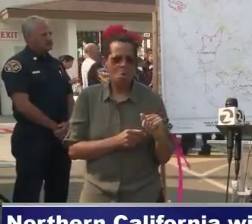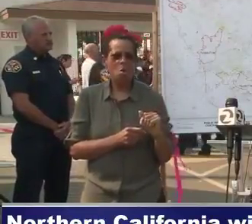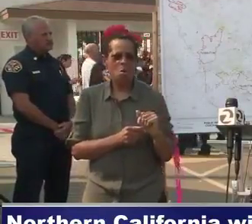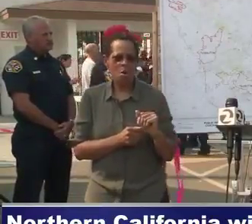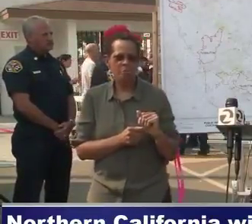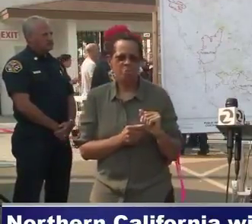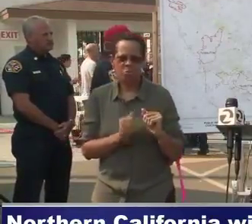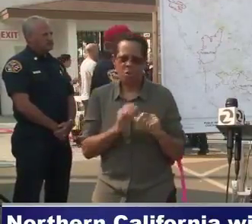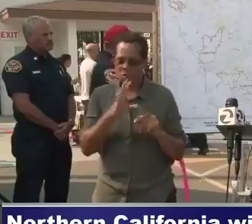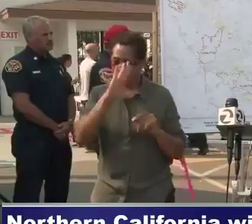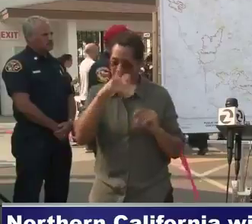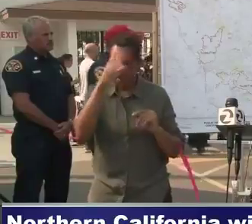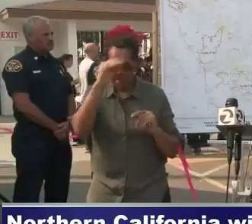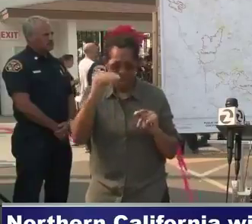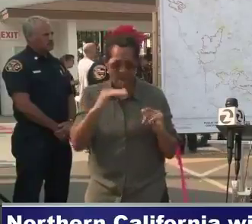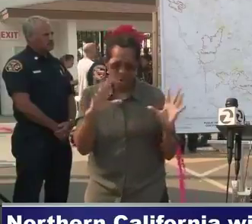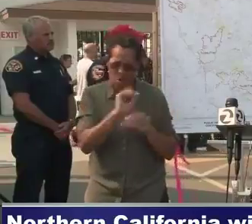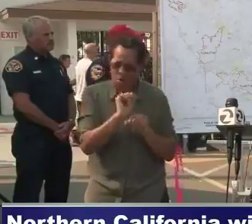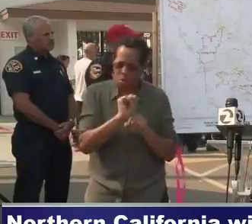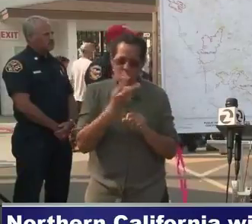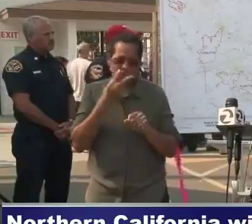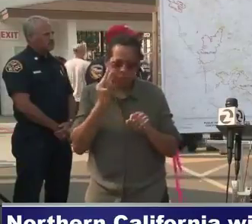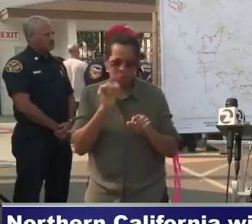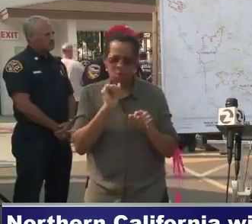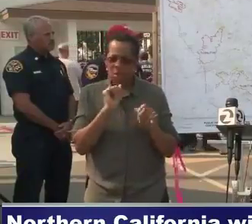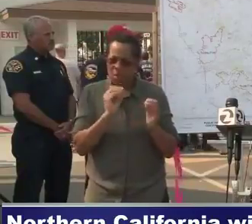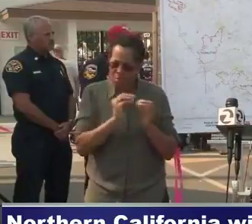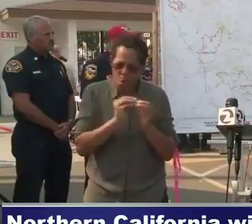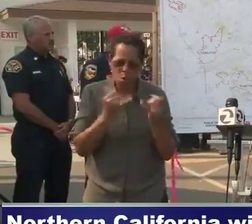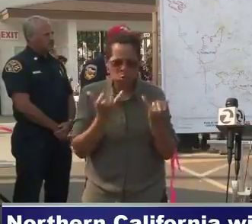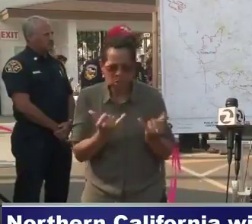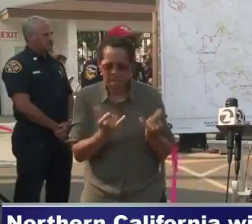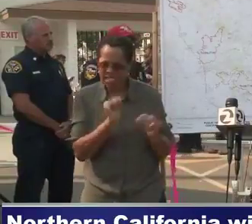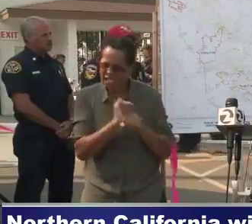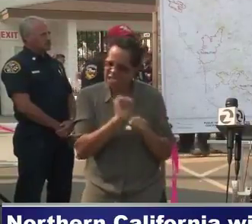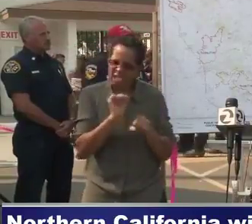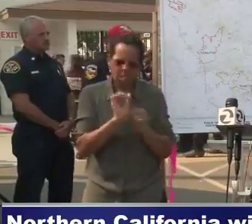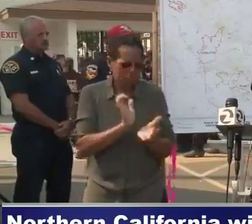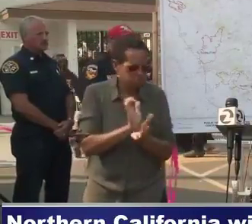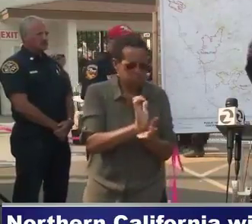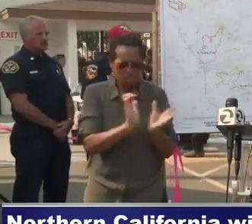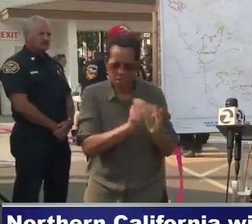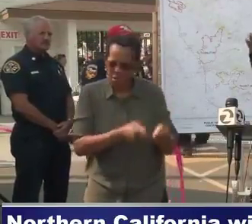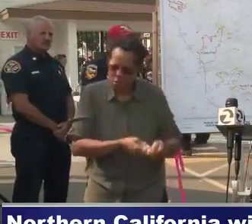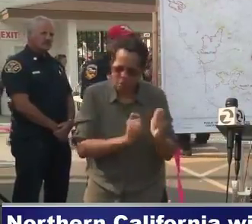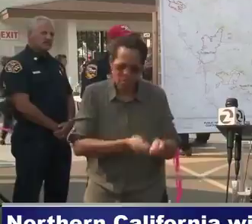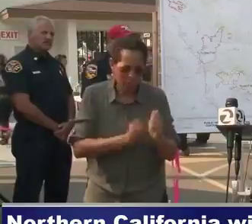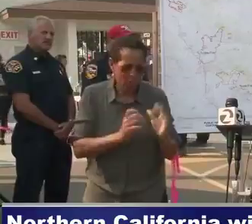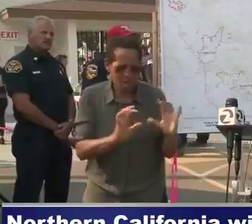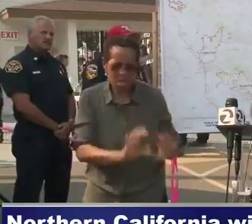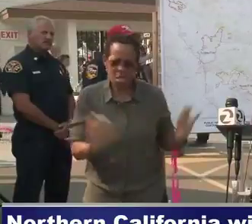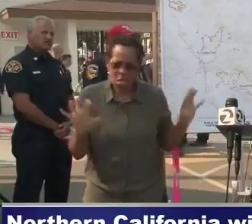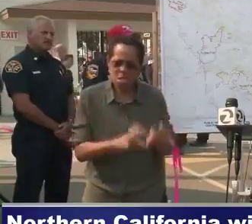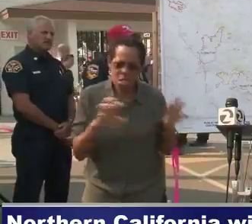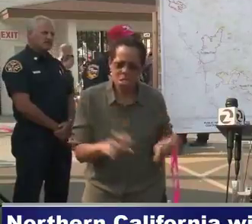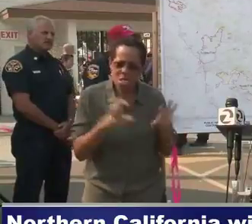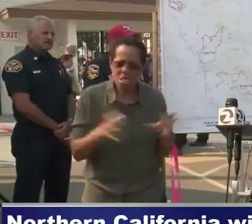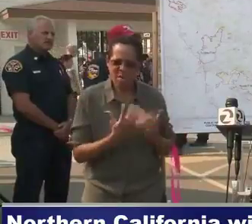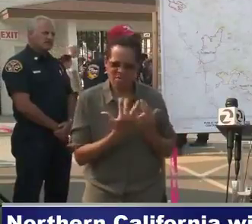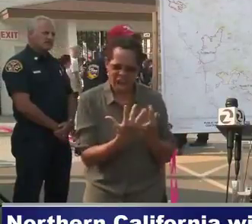continued it today, making good progress. Again, bulldozer lines, hand lines, and a little bit of backfiring to bring it up to the hillside